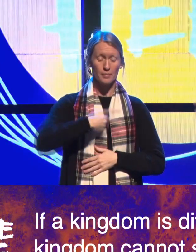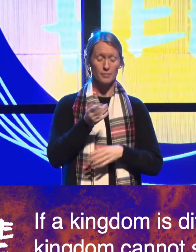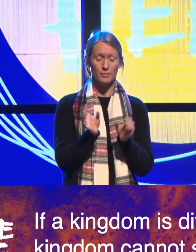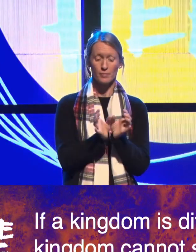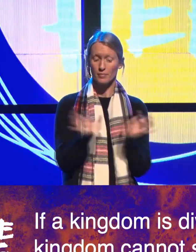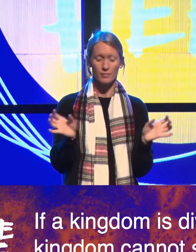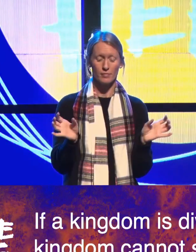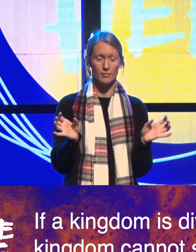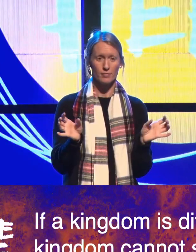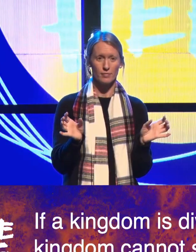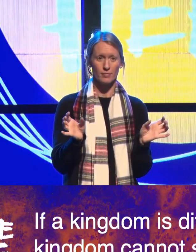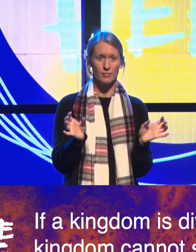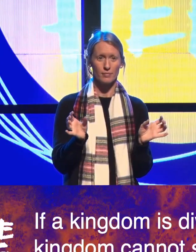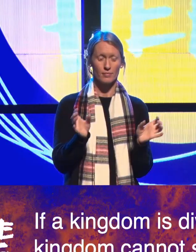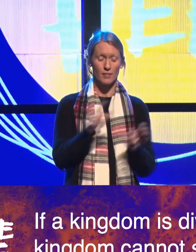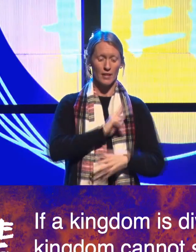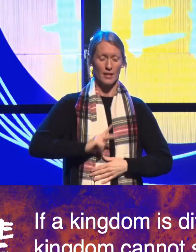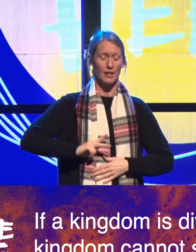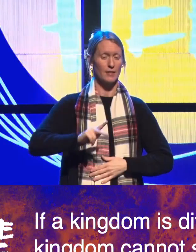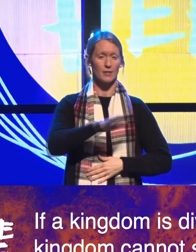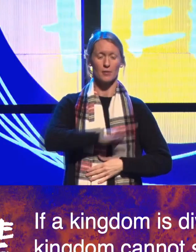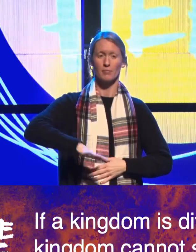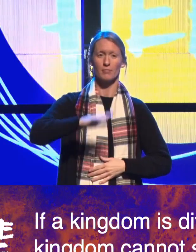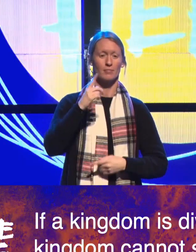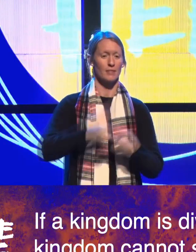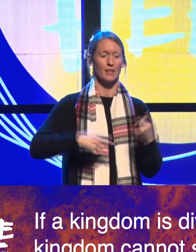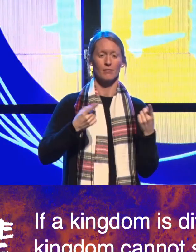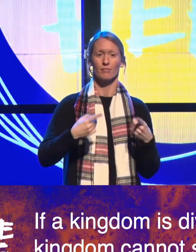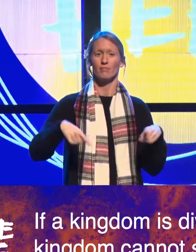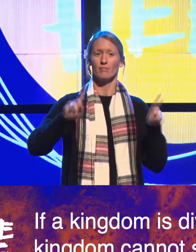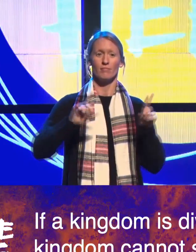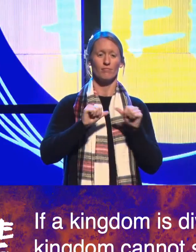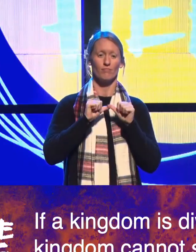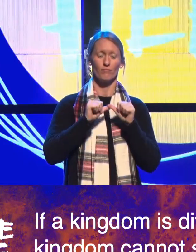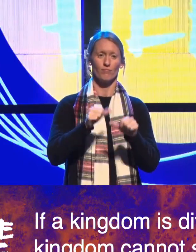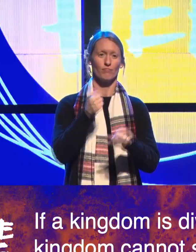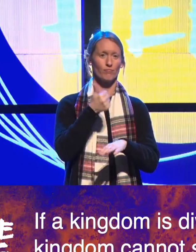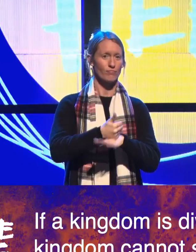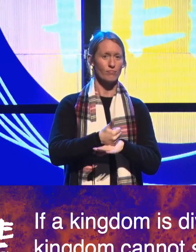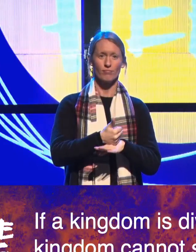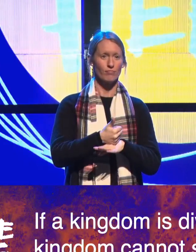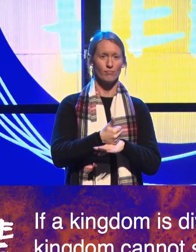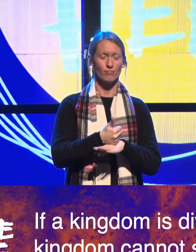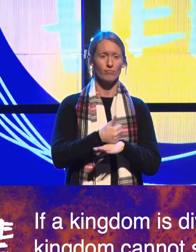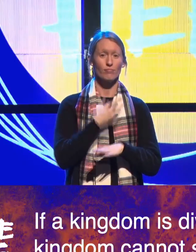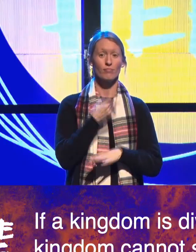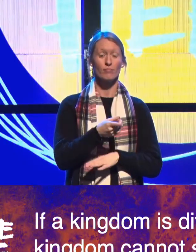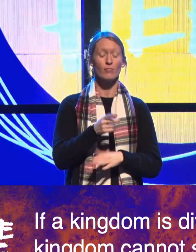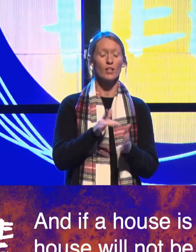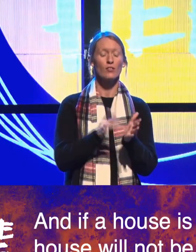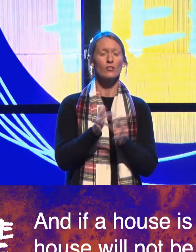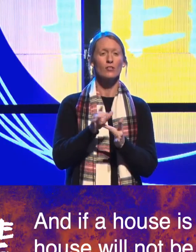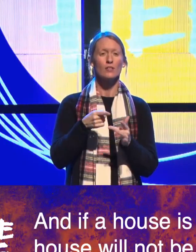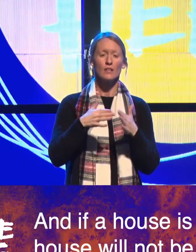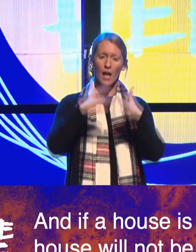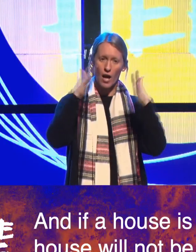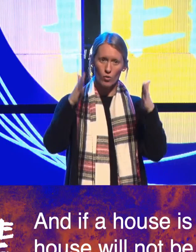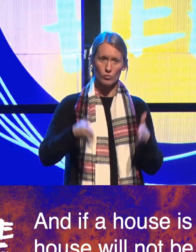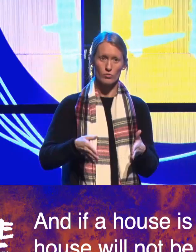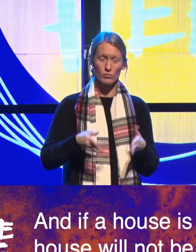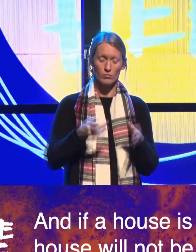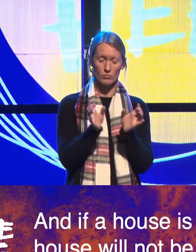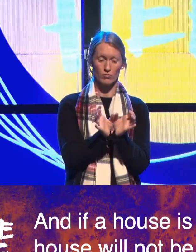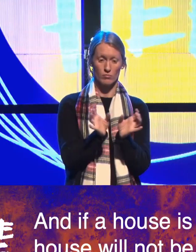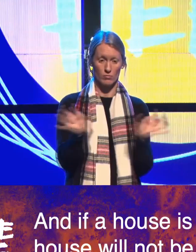kingdom can't stand. Right? So basically Jesus is saying, listen, it's like this. If a house is divided against